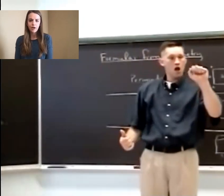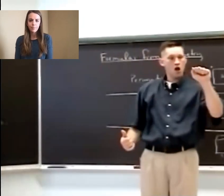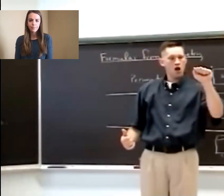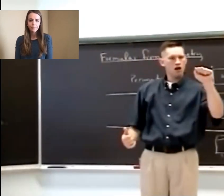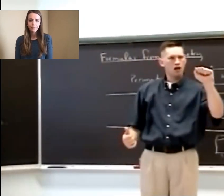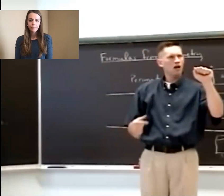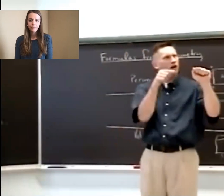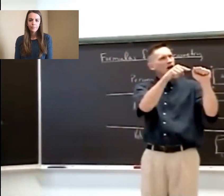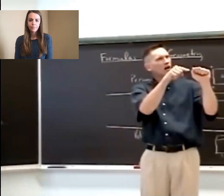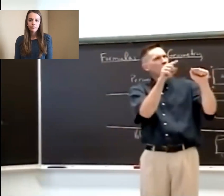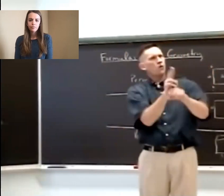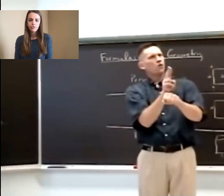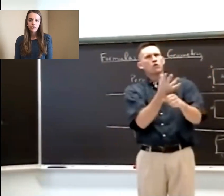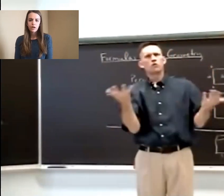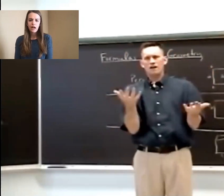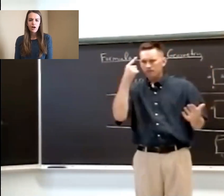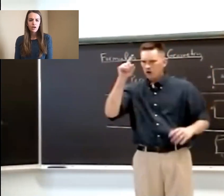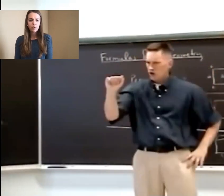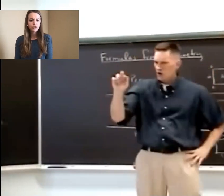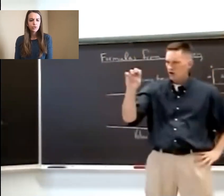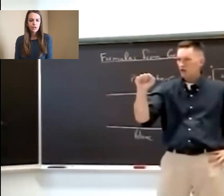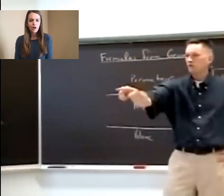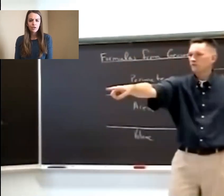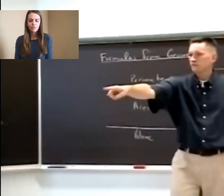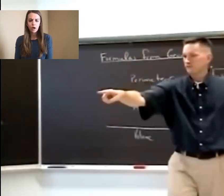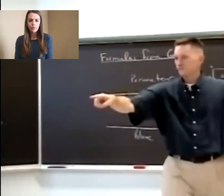farm. So then area, what would you use area for?